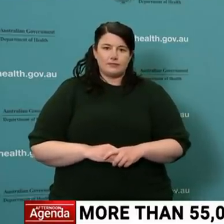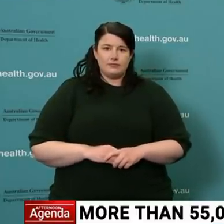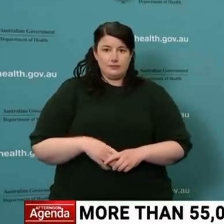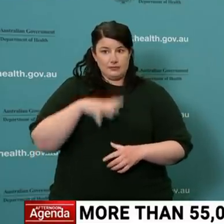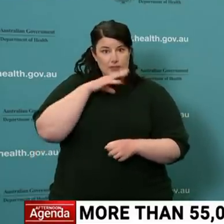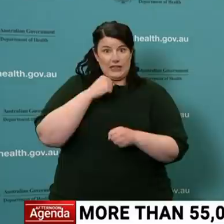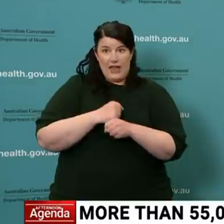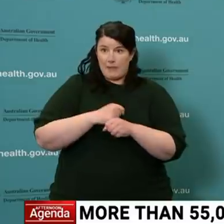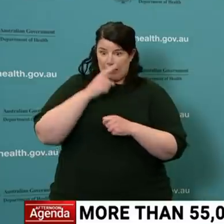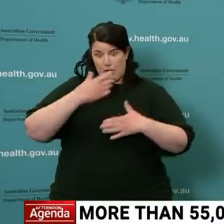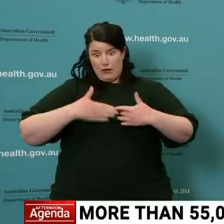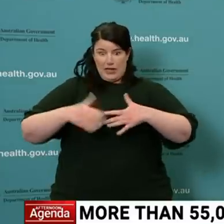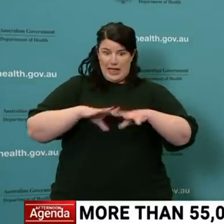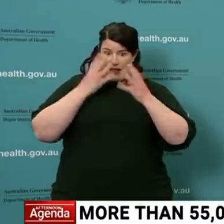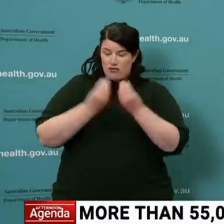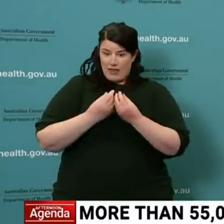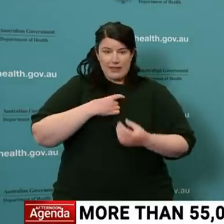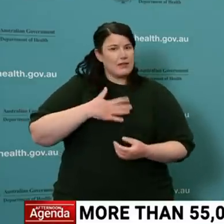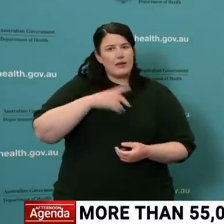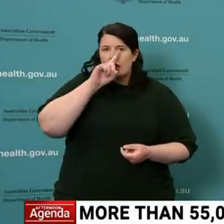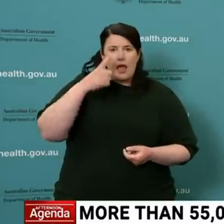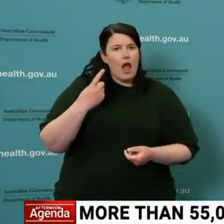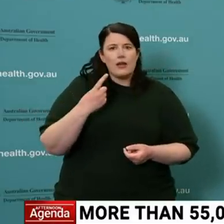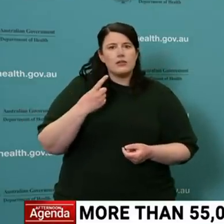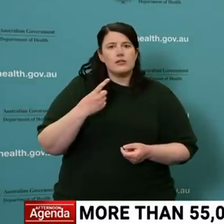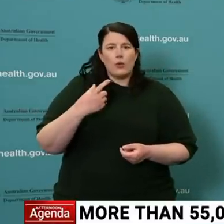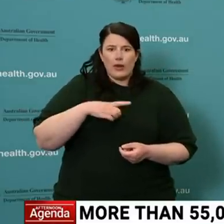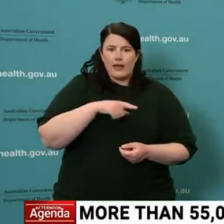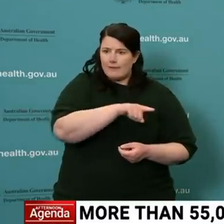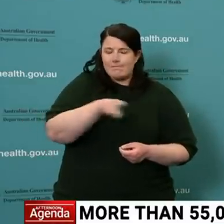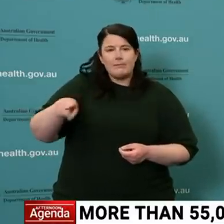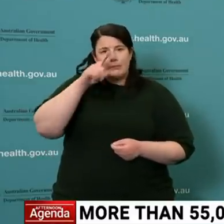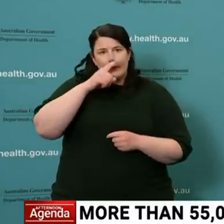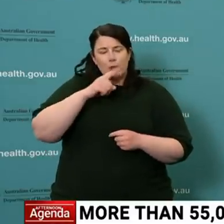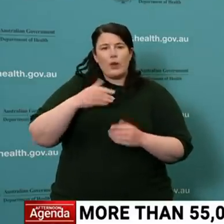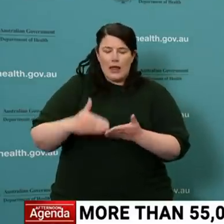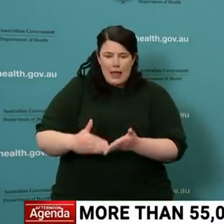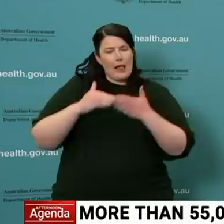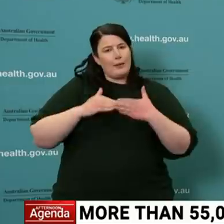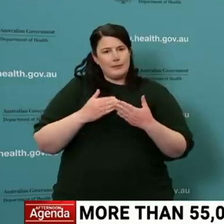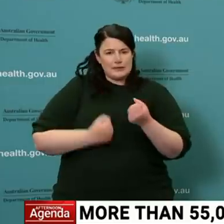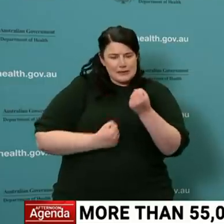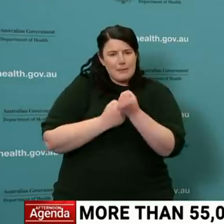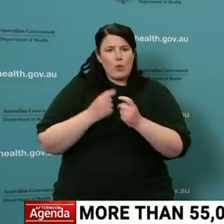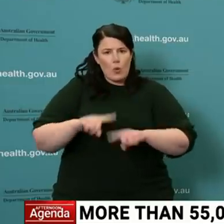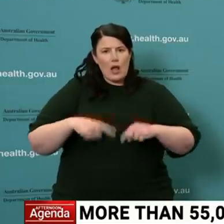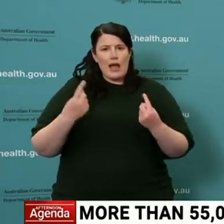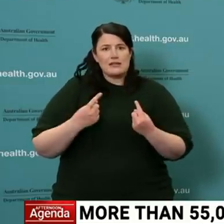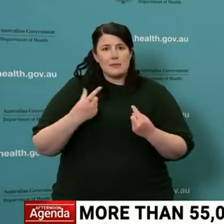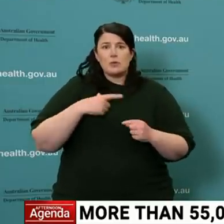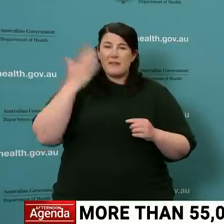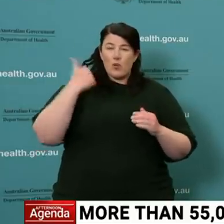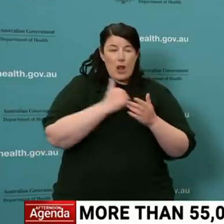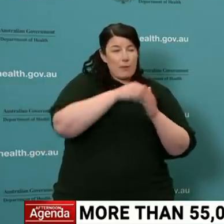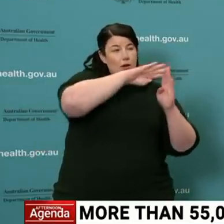or governments. The community support that we're getting throughout this second peak of COVID-19 in